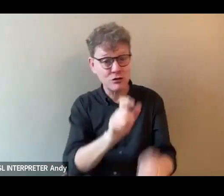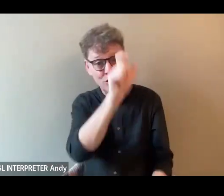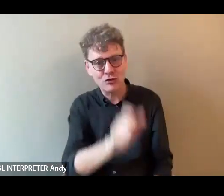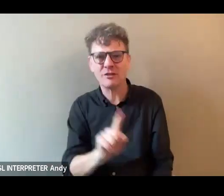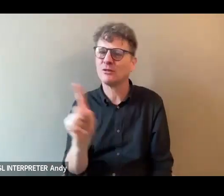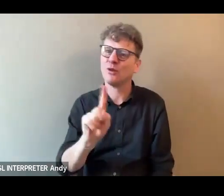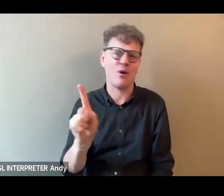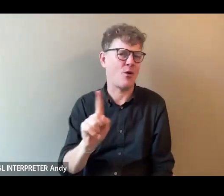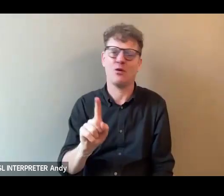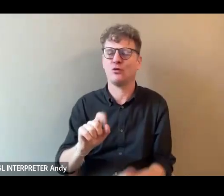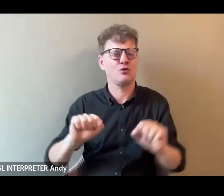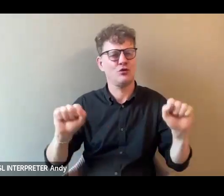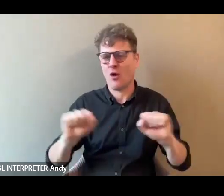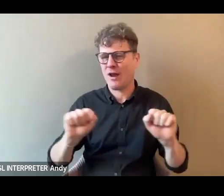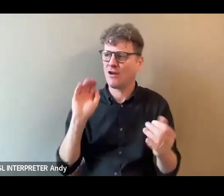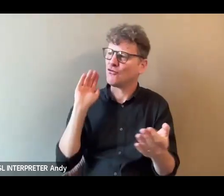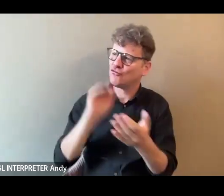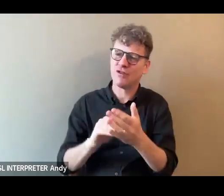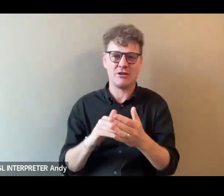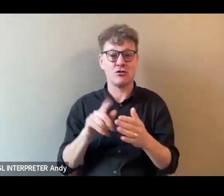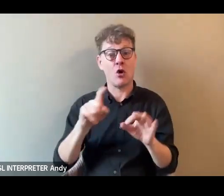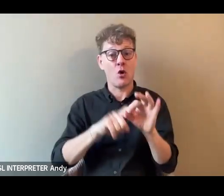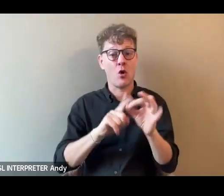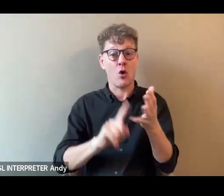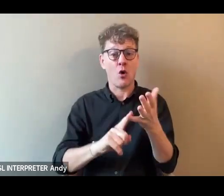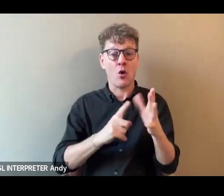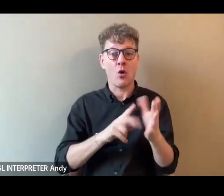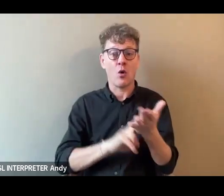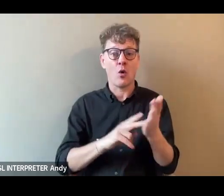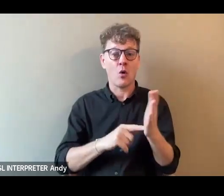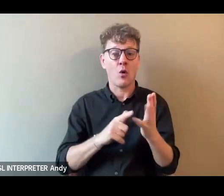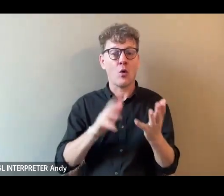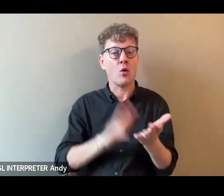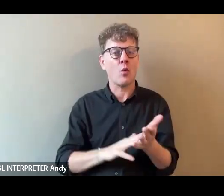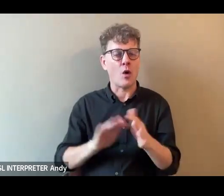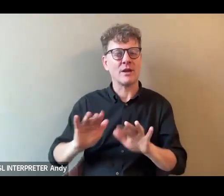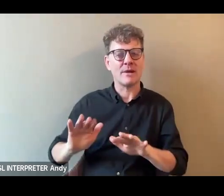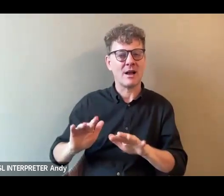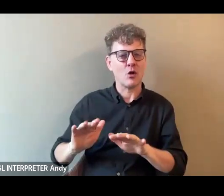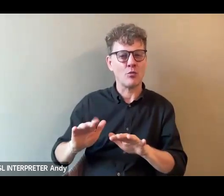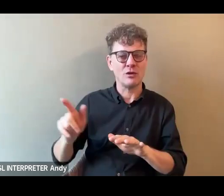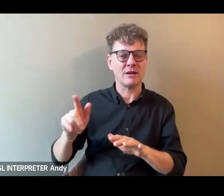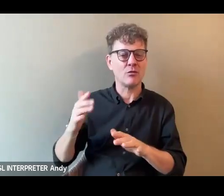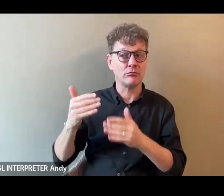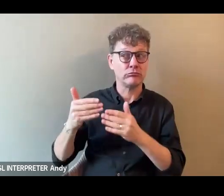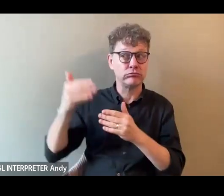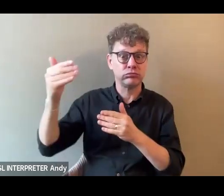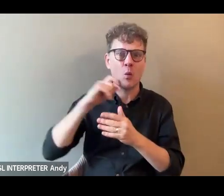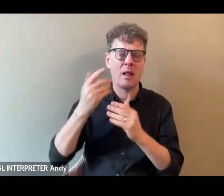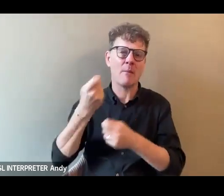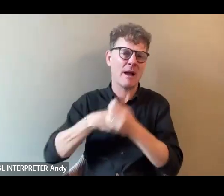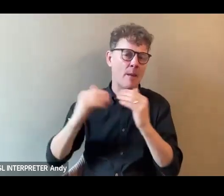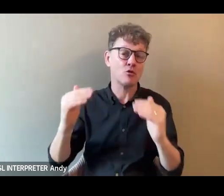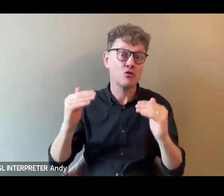we are not at a stage yet where quantum computing, which is the thing that they predict will take AI to a level where it gets to super